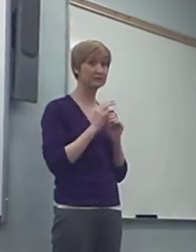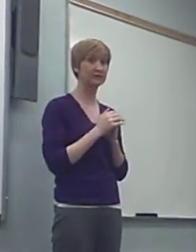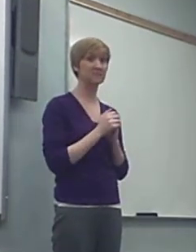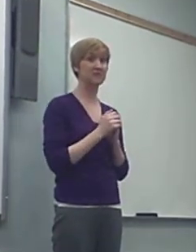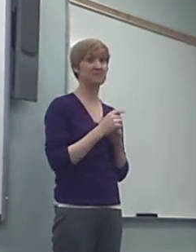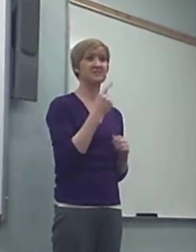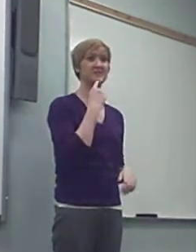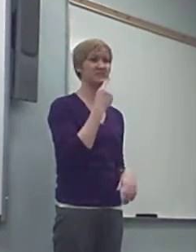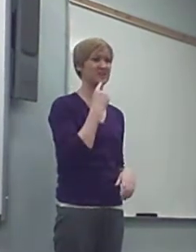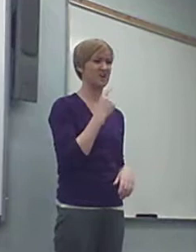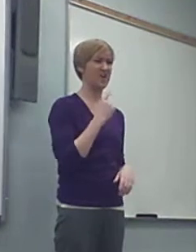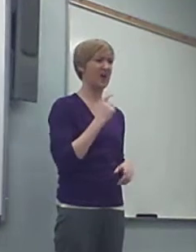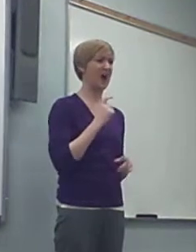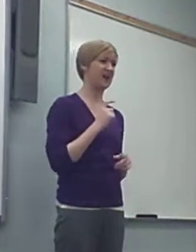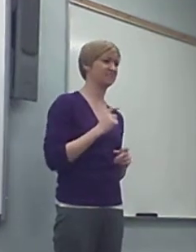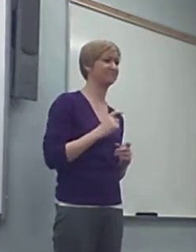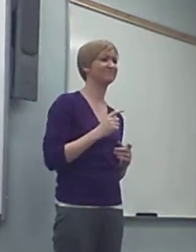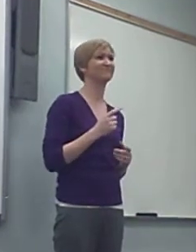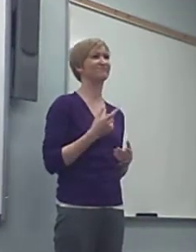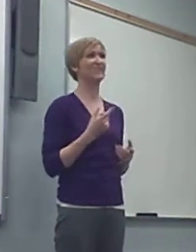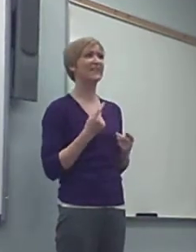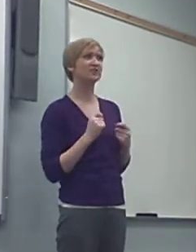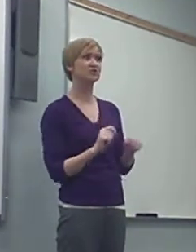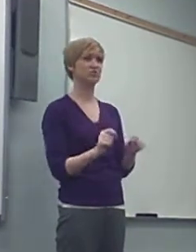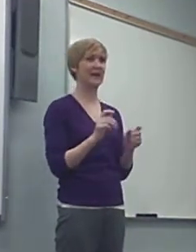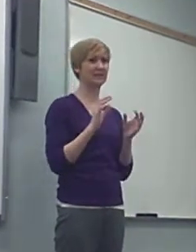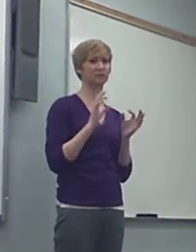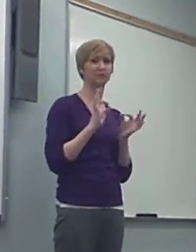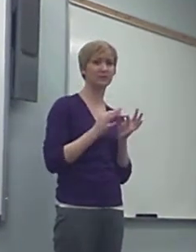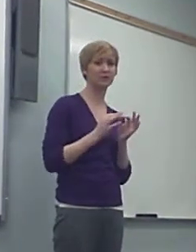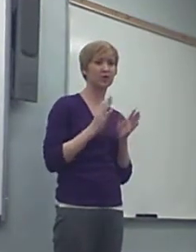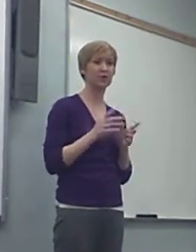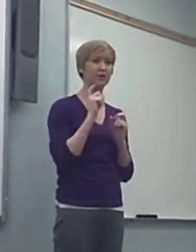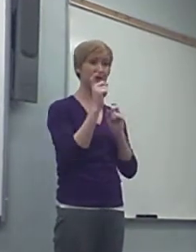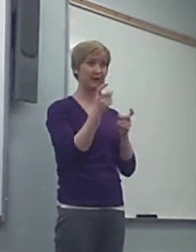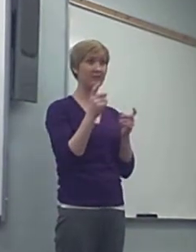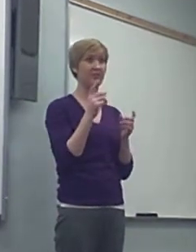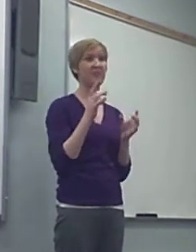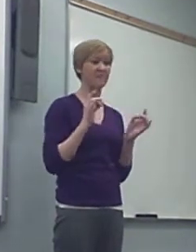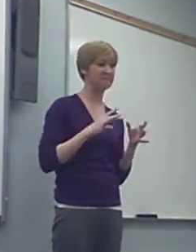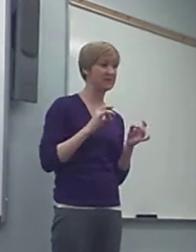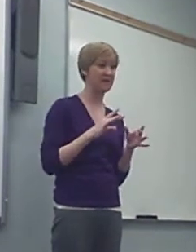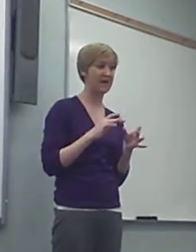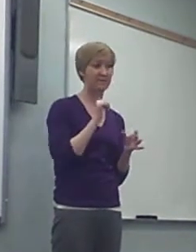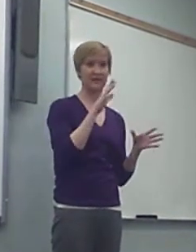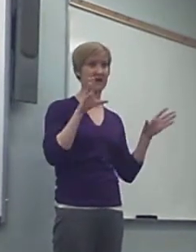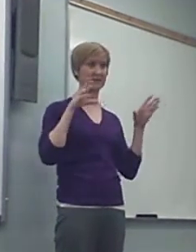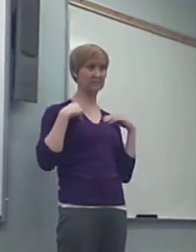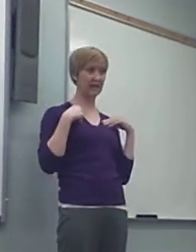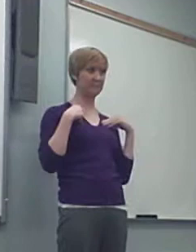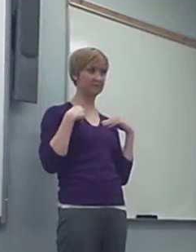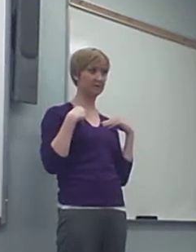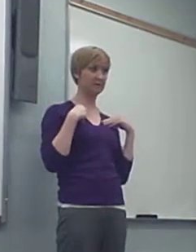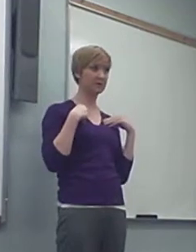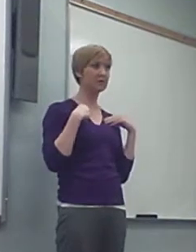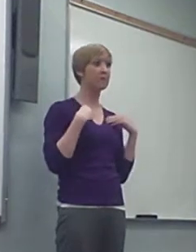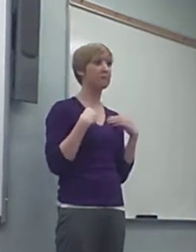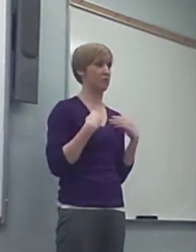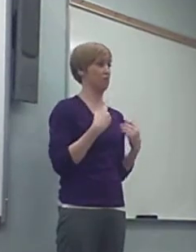And that should never happen, ever. No excuses, no defensiveness. Thank you is the only word that should be coming out of my hands, right?